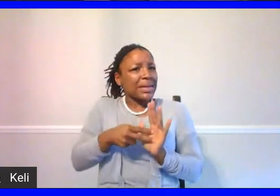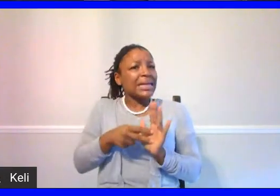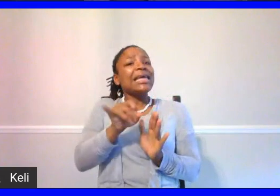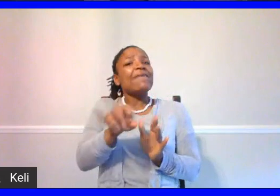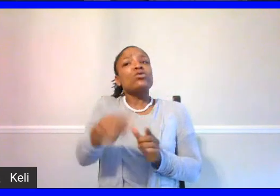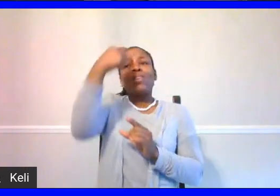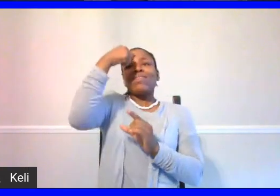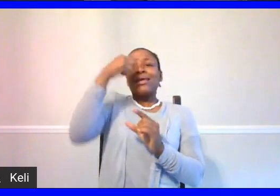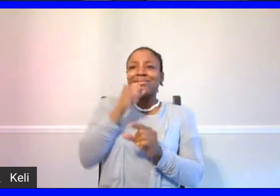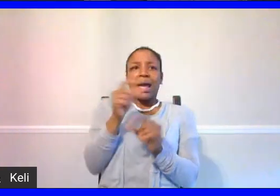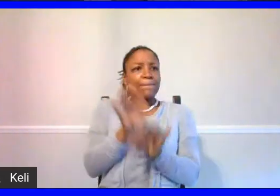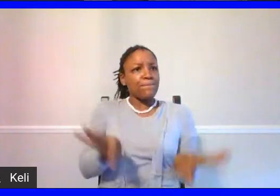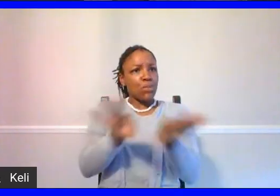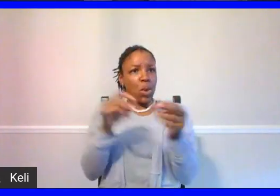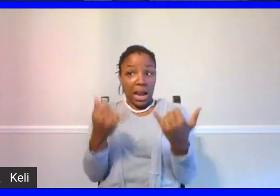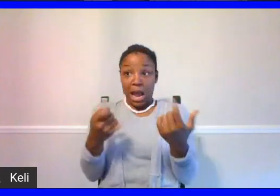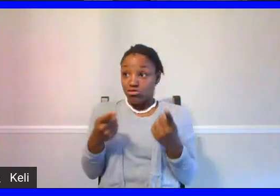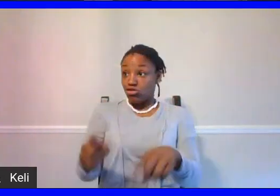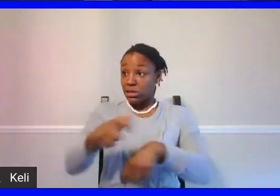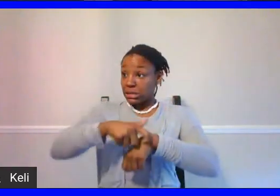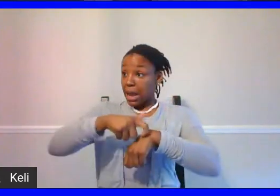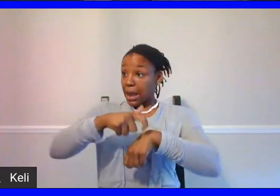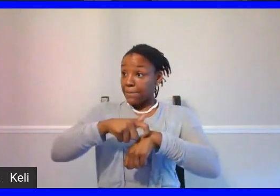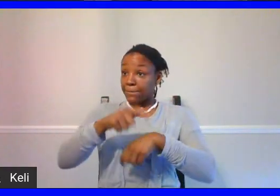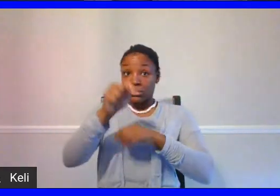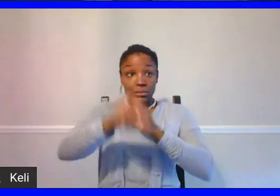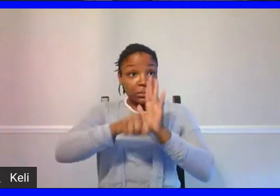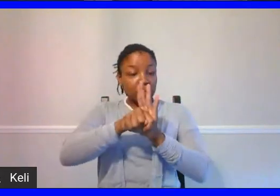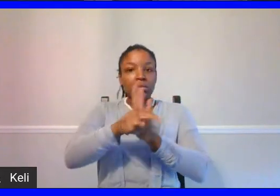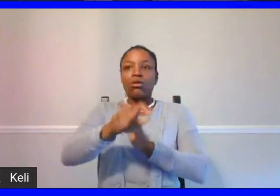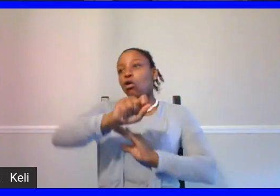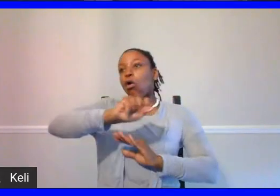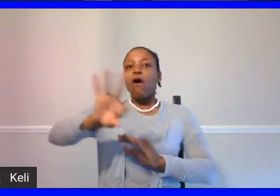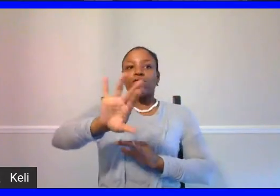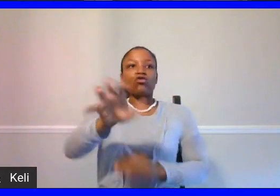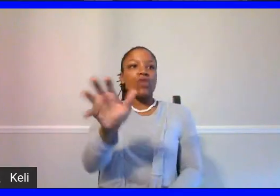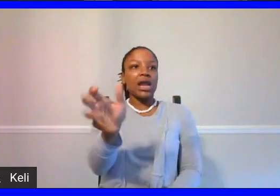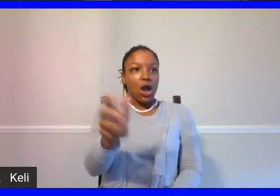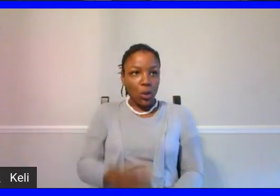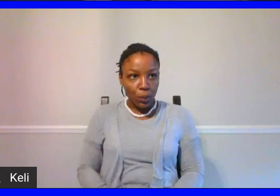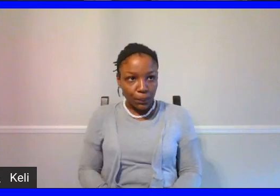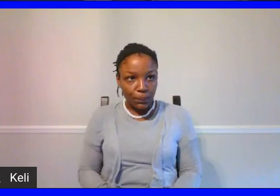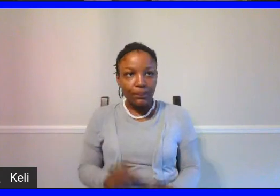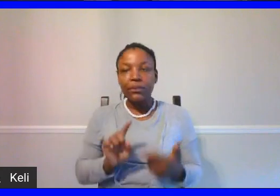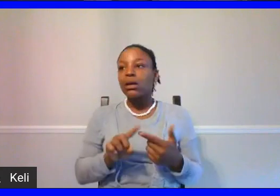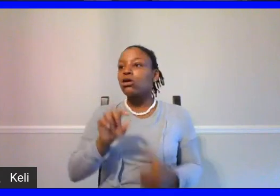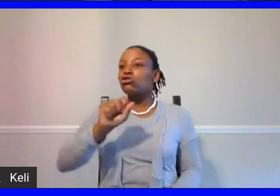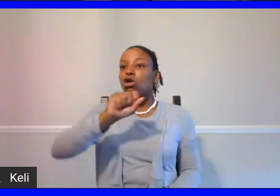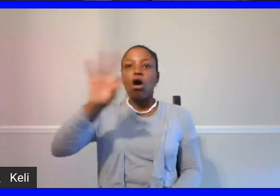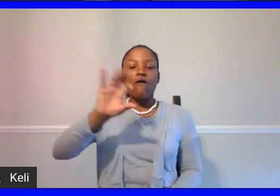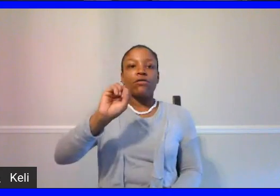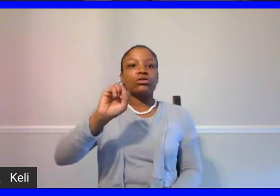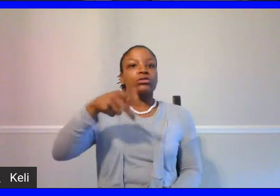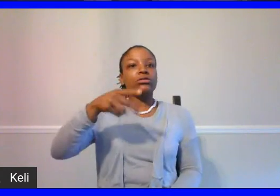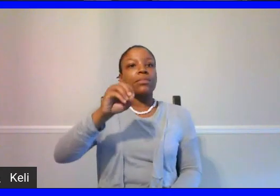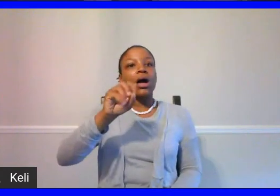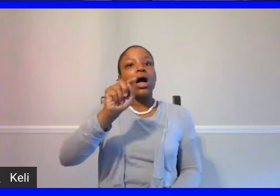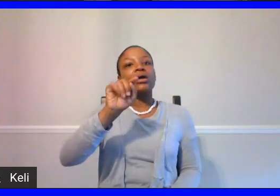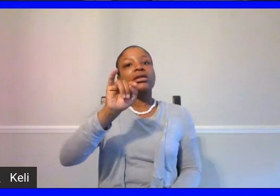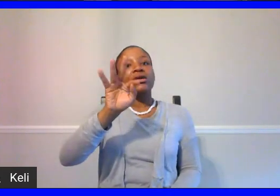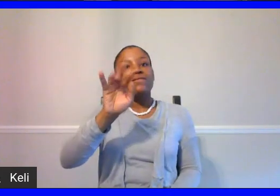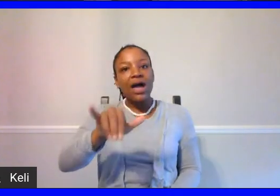important during this time, please turn off your radio or get turn off Spotify, turn